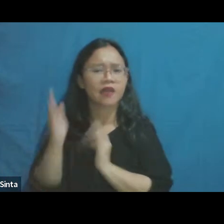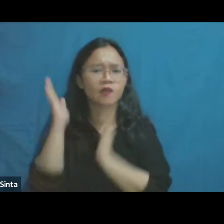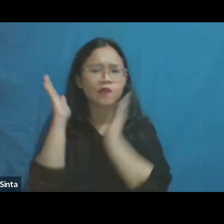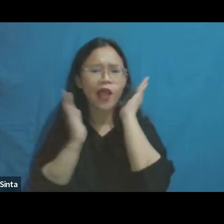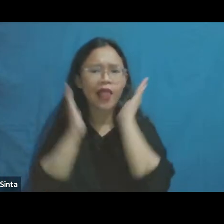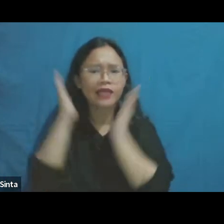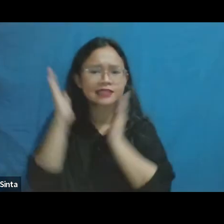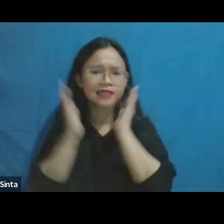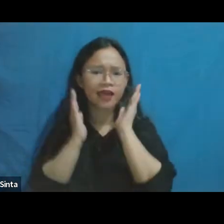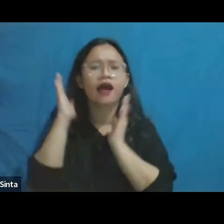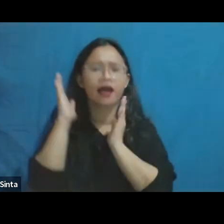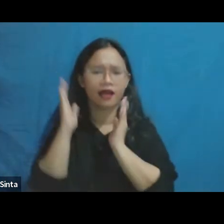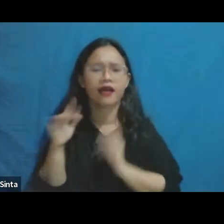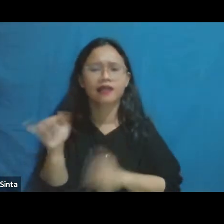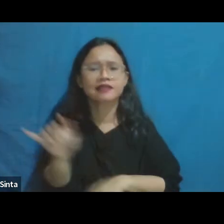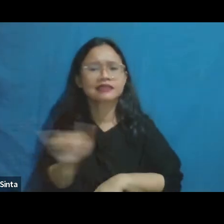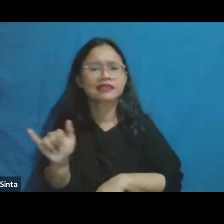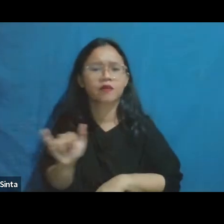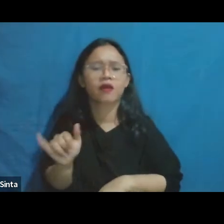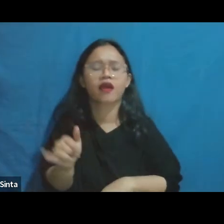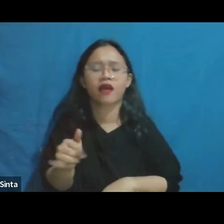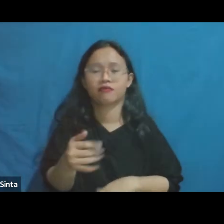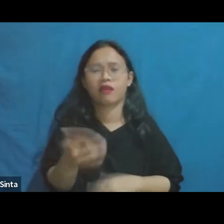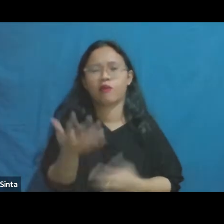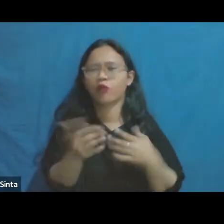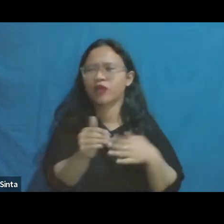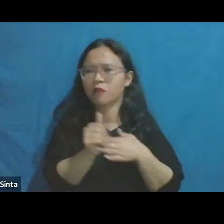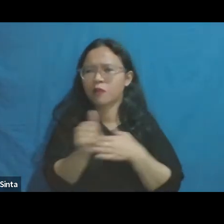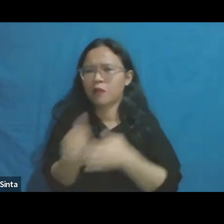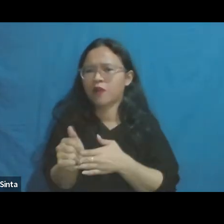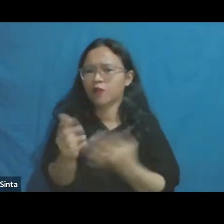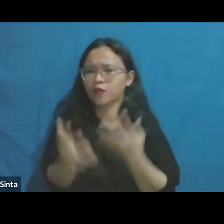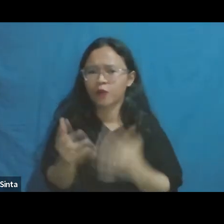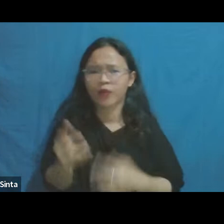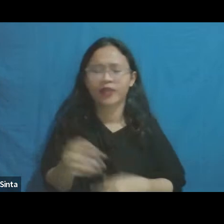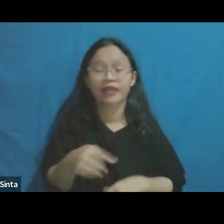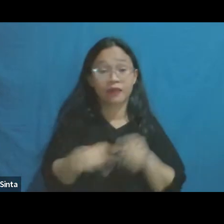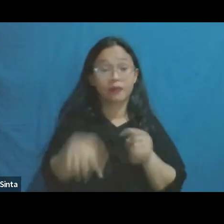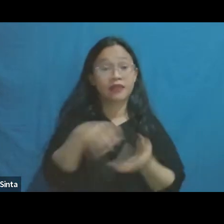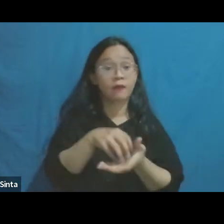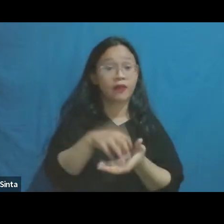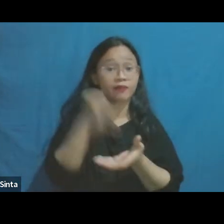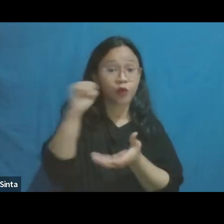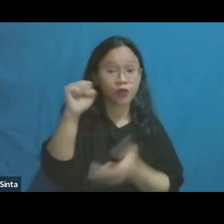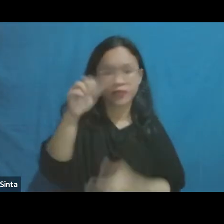military in Bali. It's a very